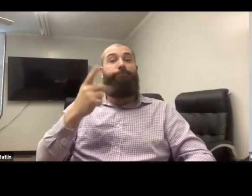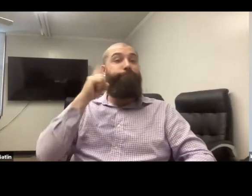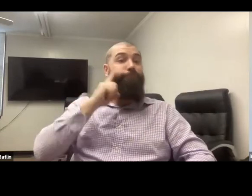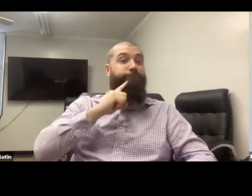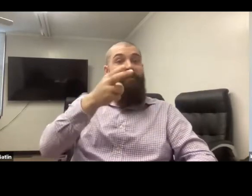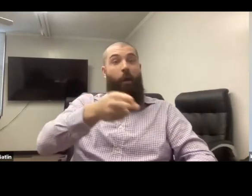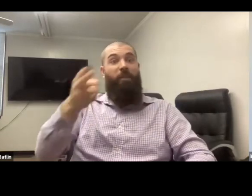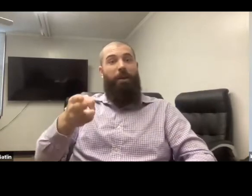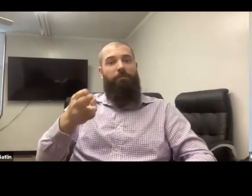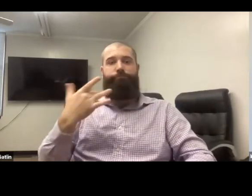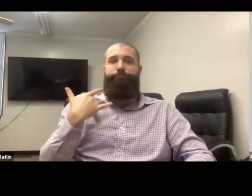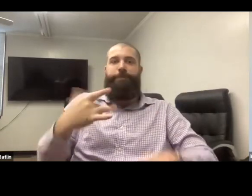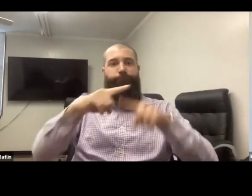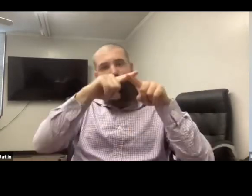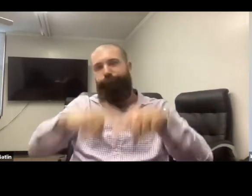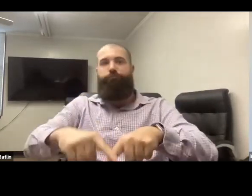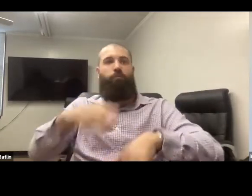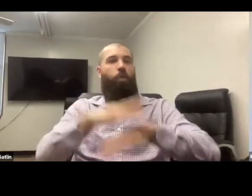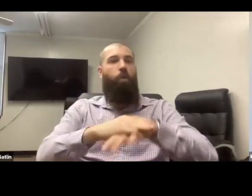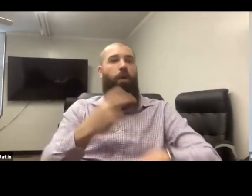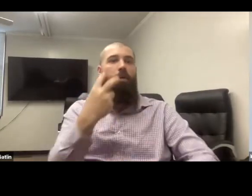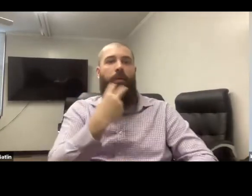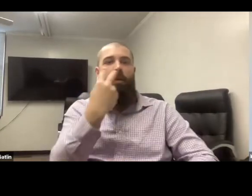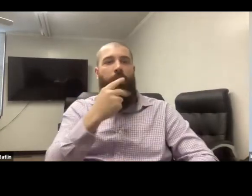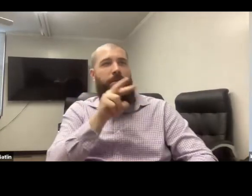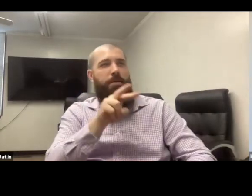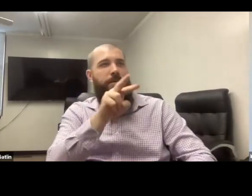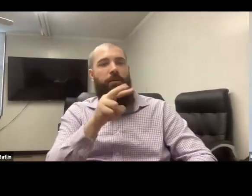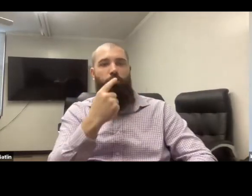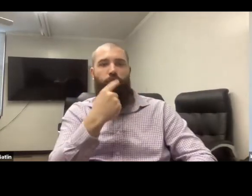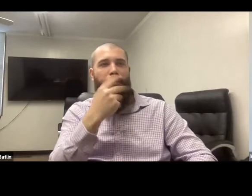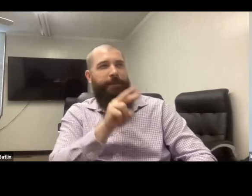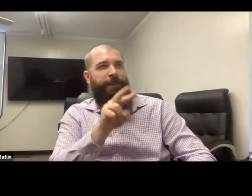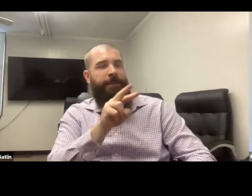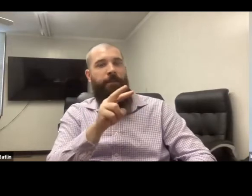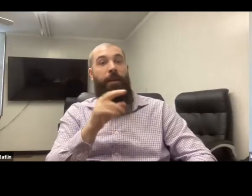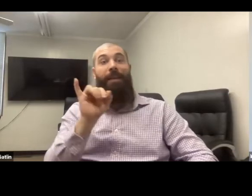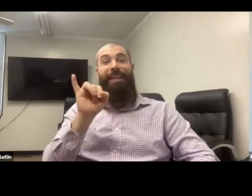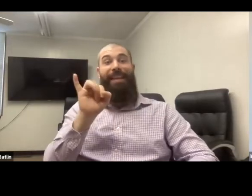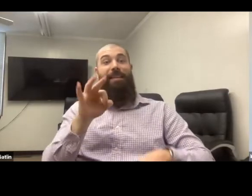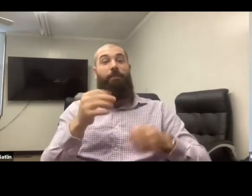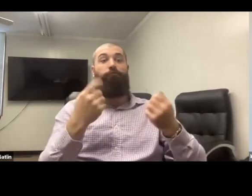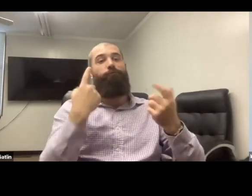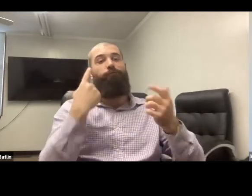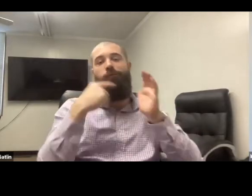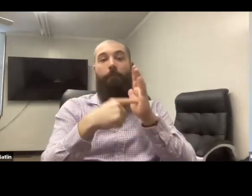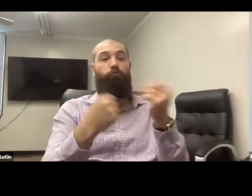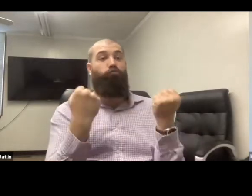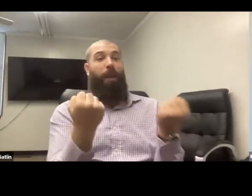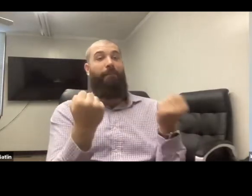that's a pretty common thing. Deaf and hard of hearing depend on looking at your mouth while you're talking.